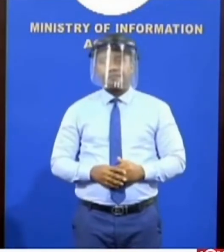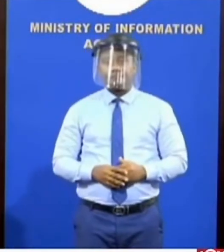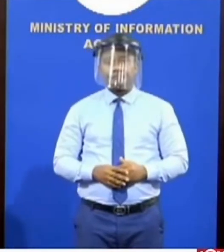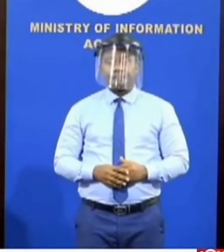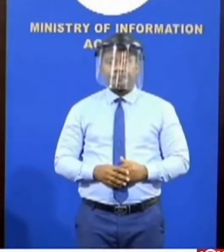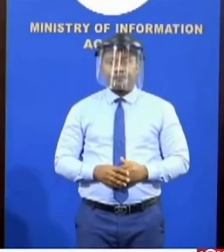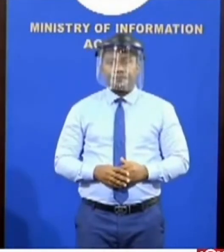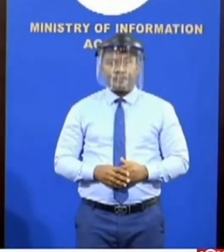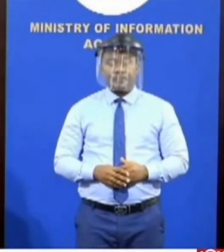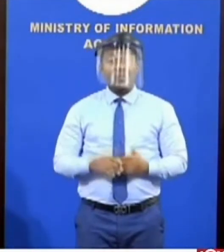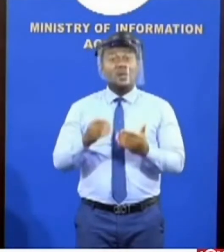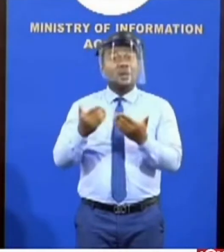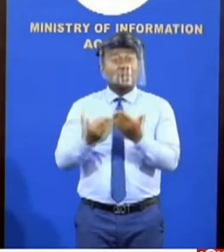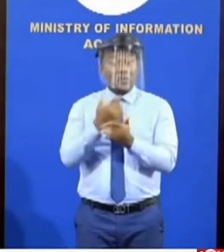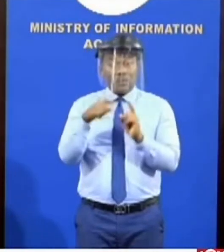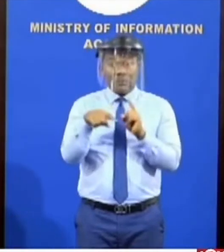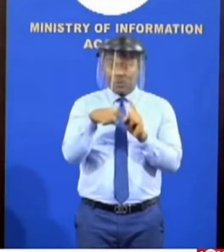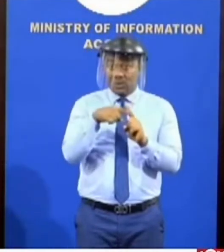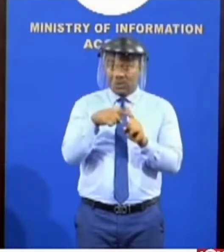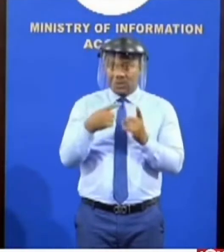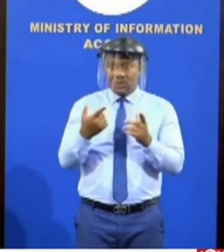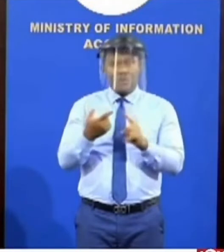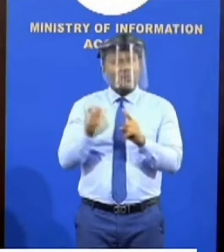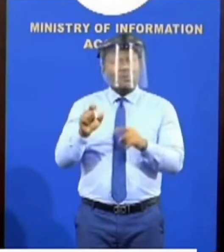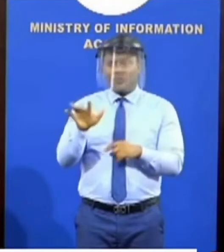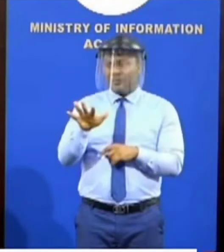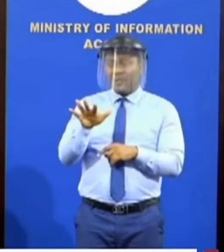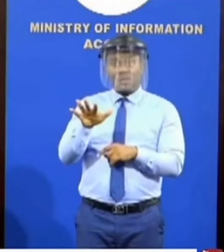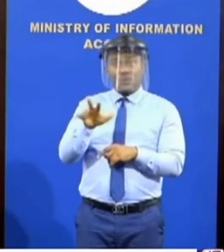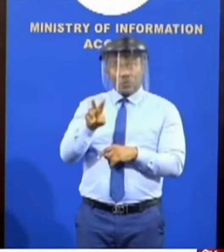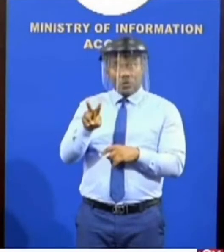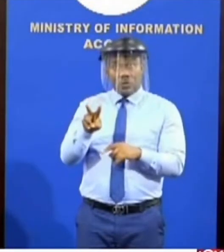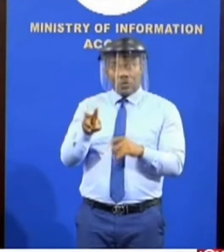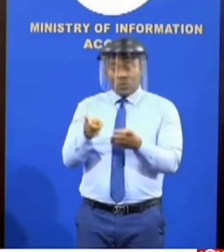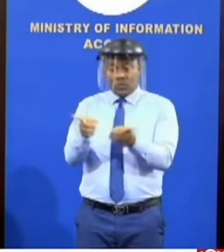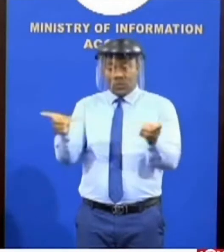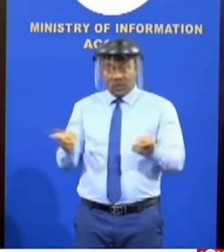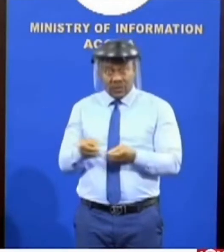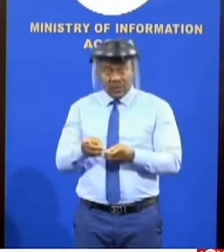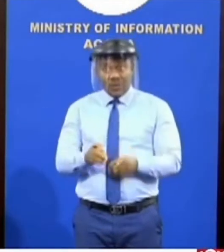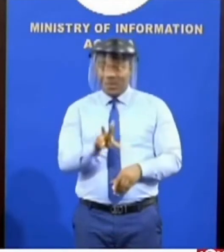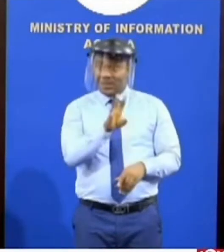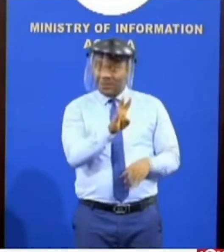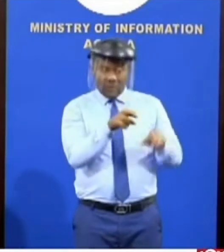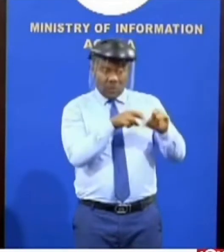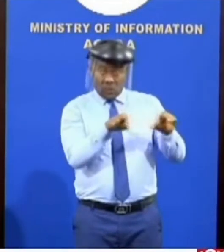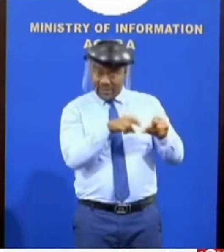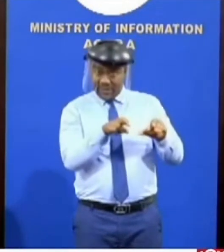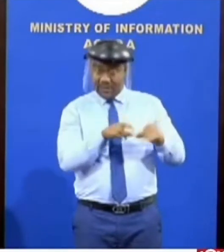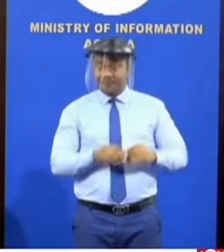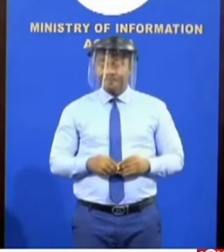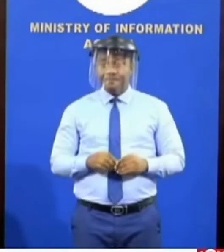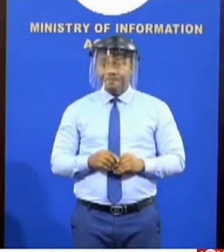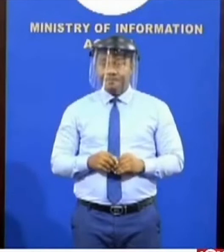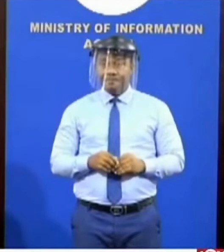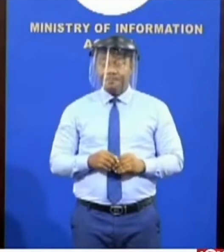the number of the new cases came from 52 districts and 7 regions across the country,